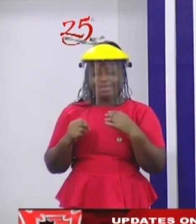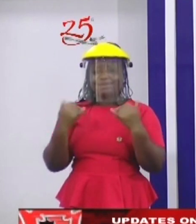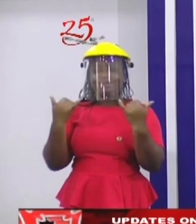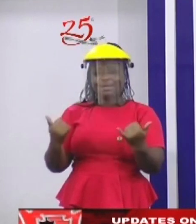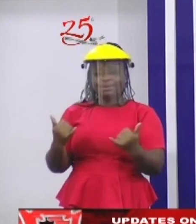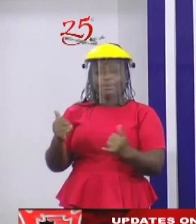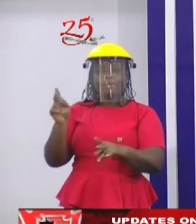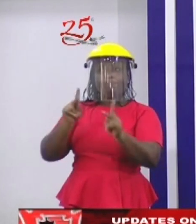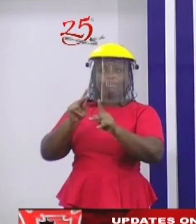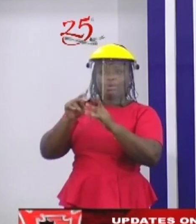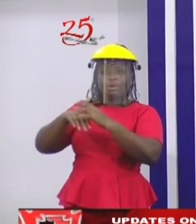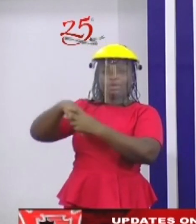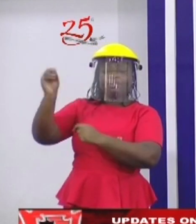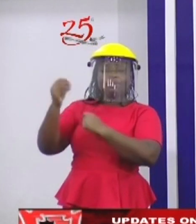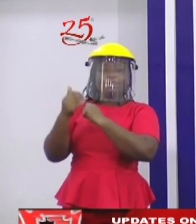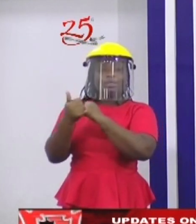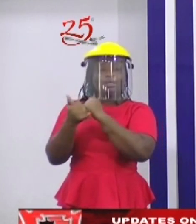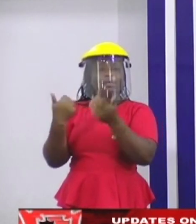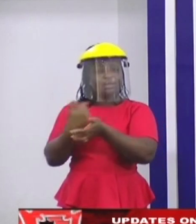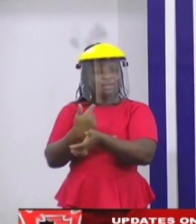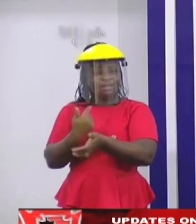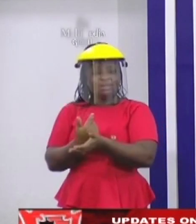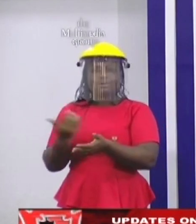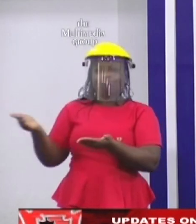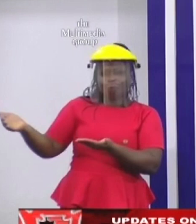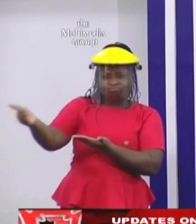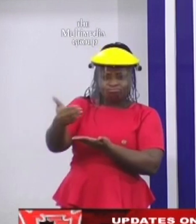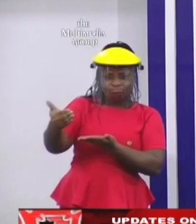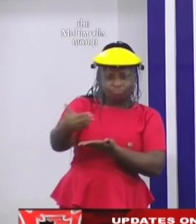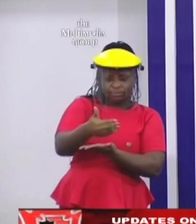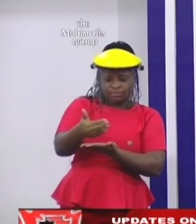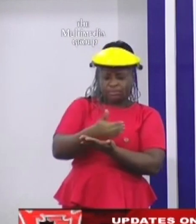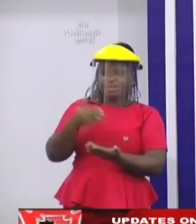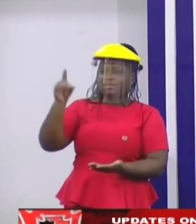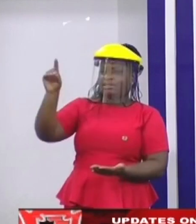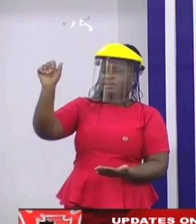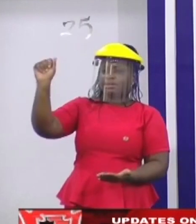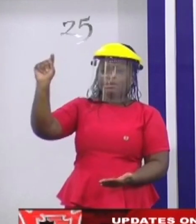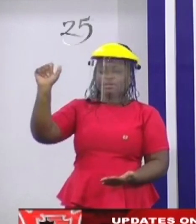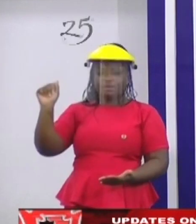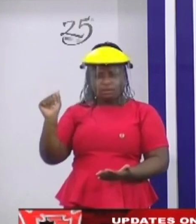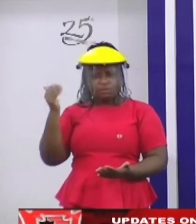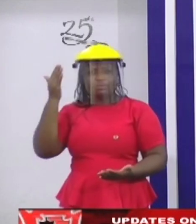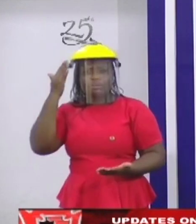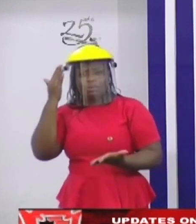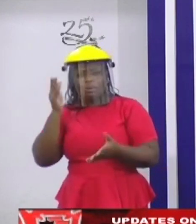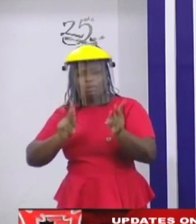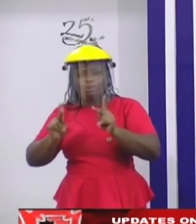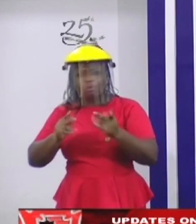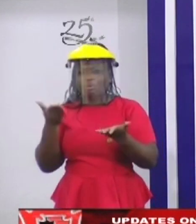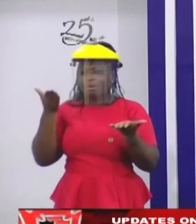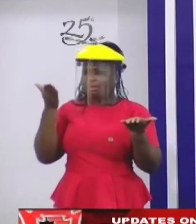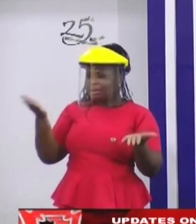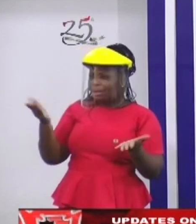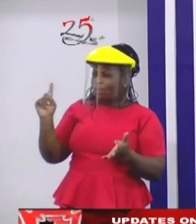were asked to gather data on who is stranded outside the country so that you can even know the numbers and where they